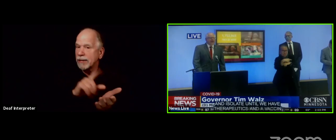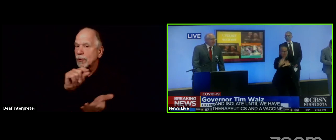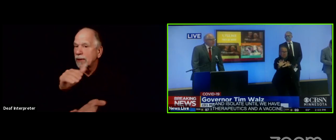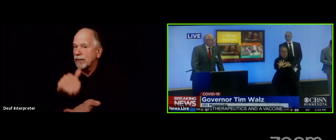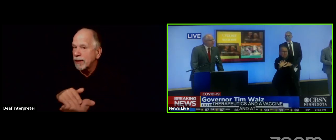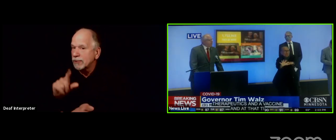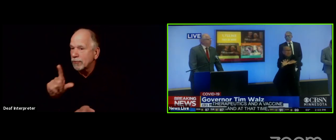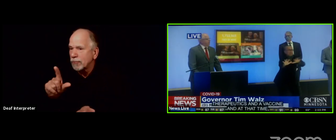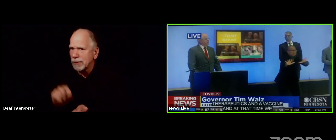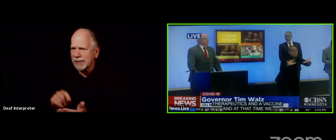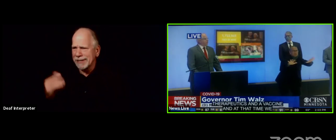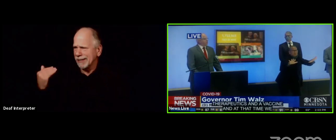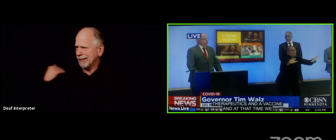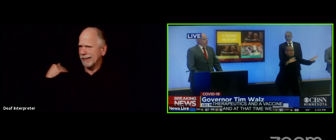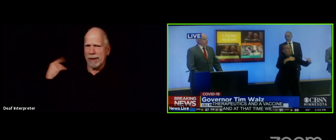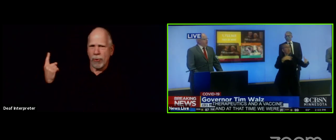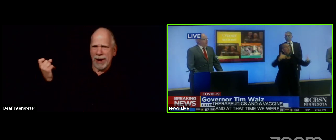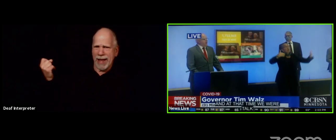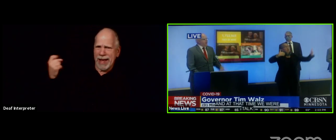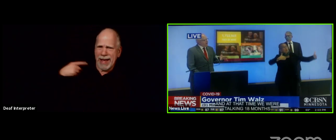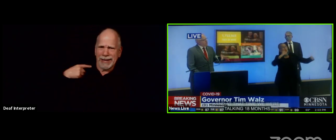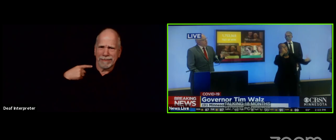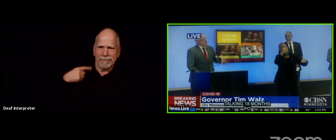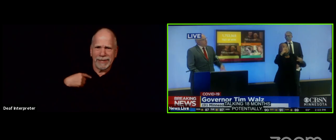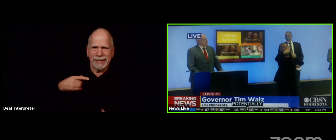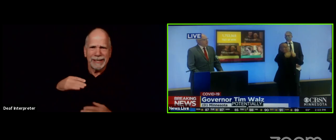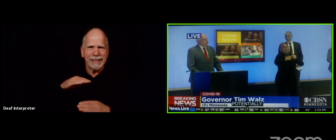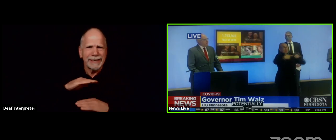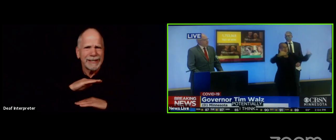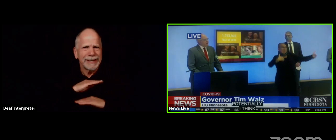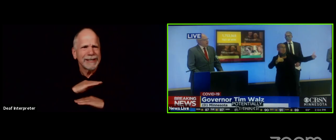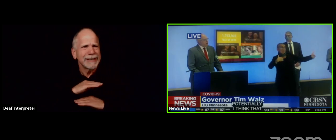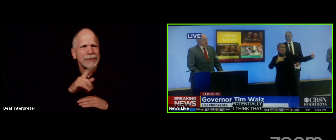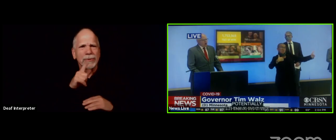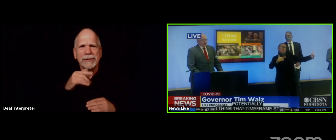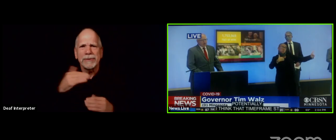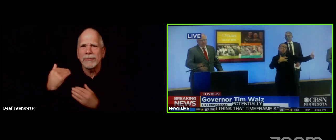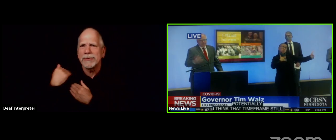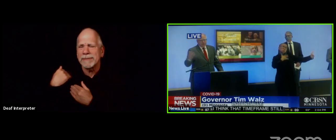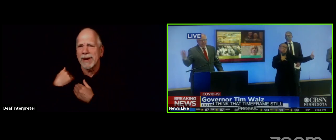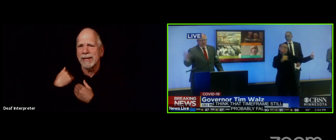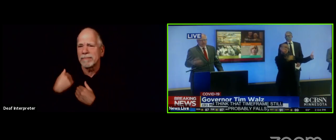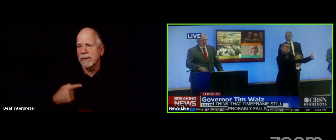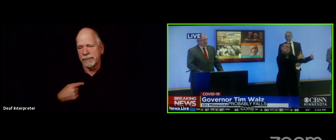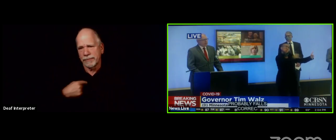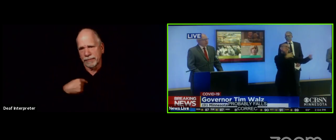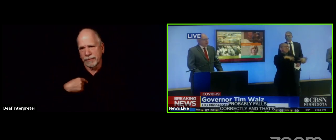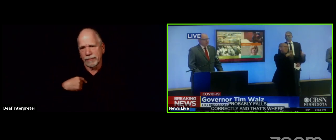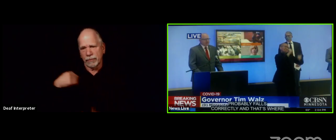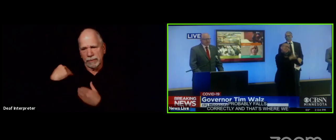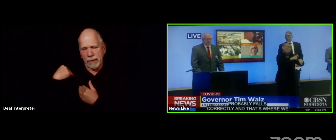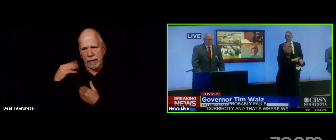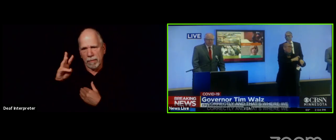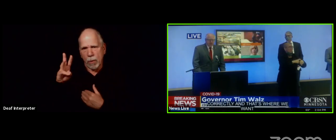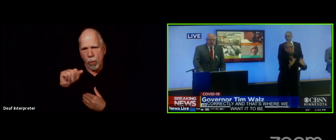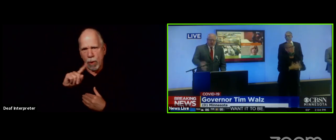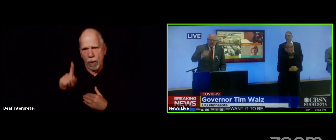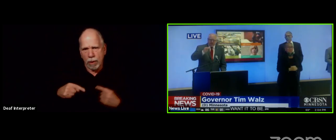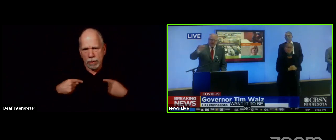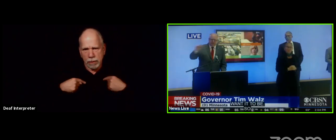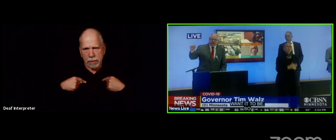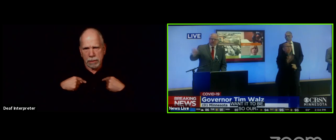that time frame still probably falls correctly, and that's where we wanted to be. So Commissioner Malcolm will talk about this.